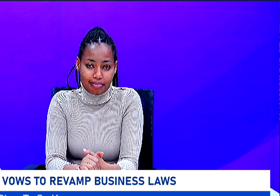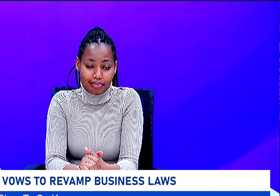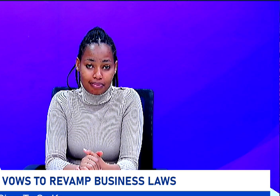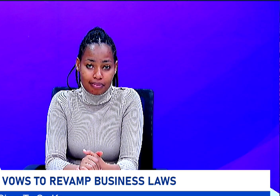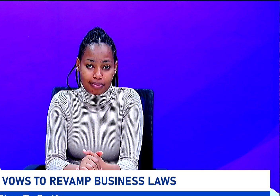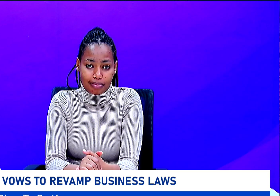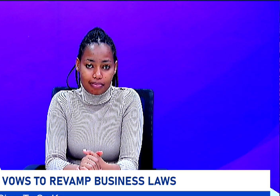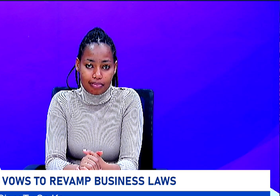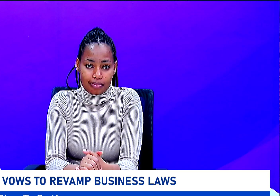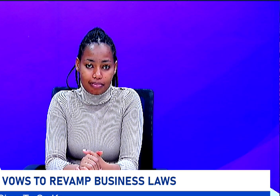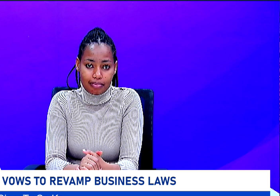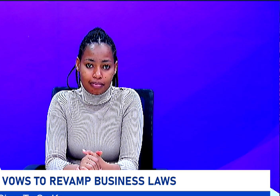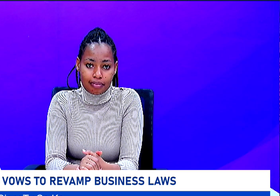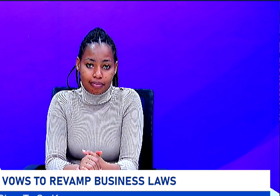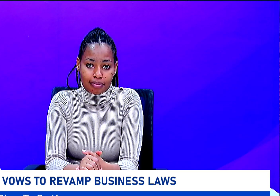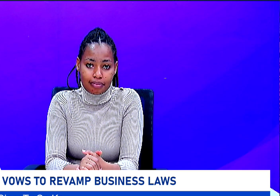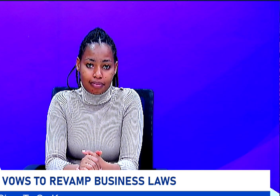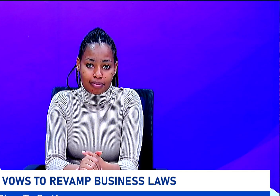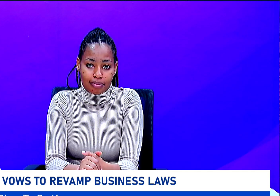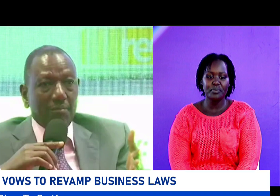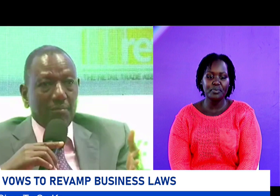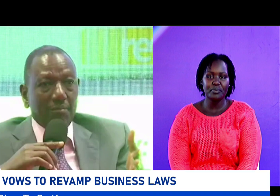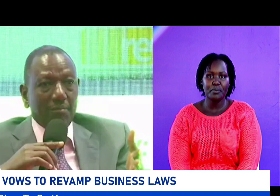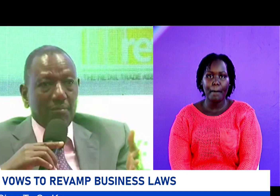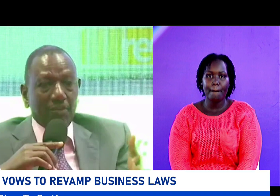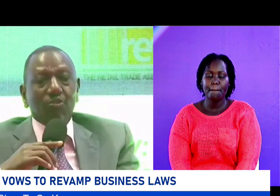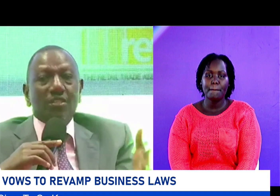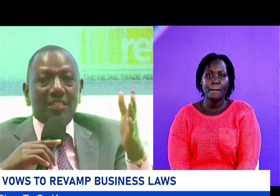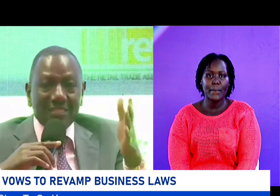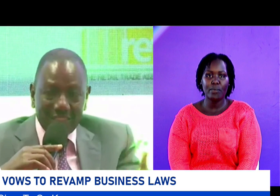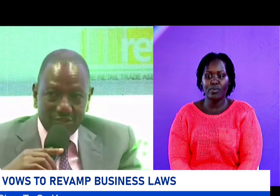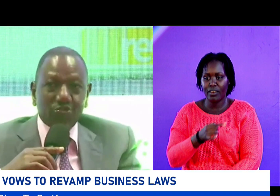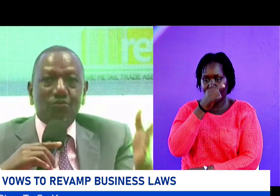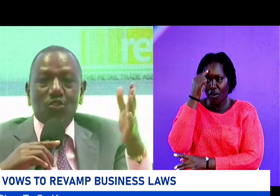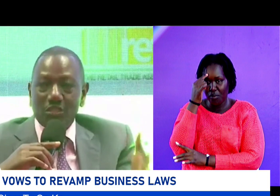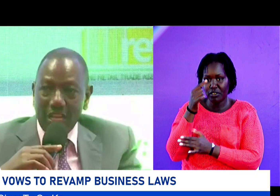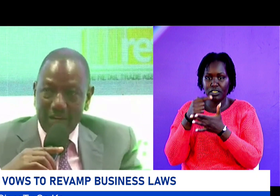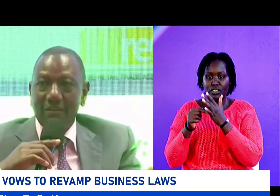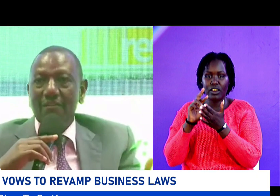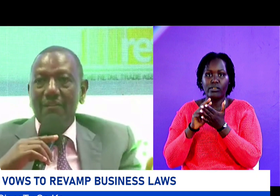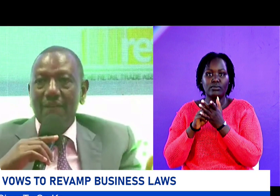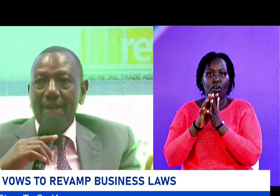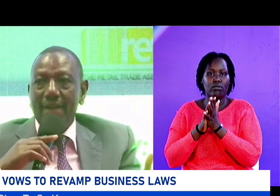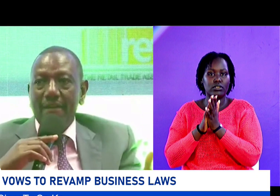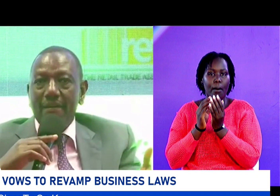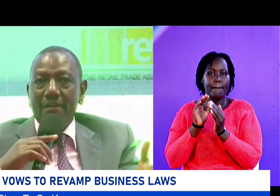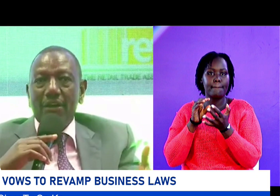proposals that drive inclusive development. Because it is a source of concern